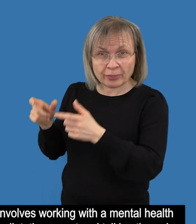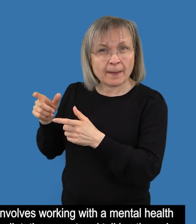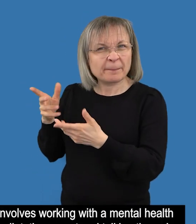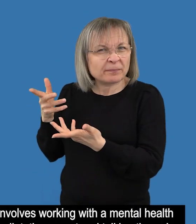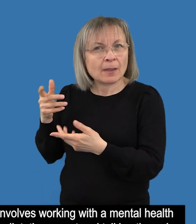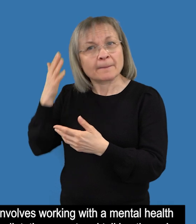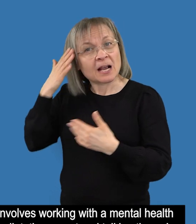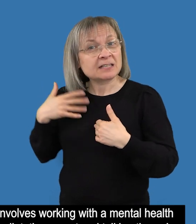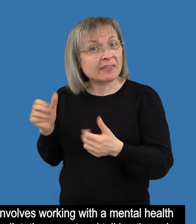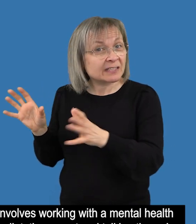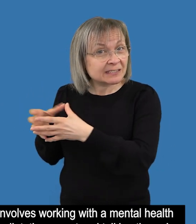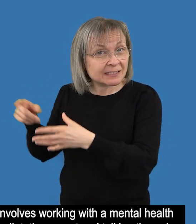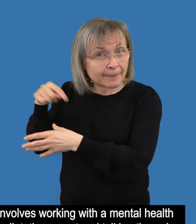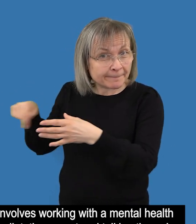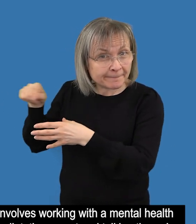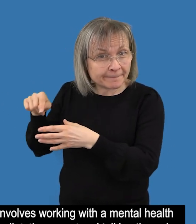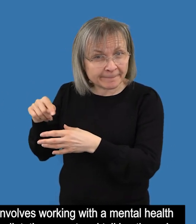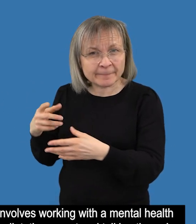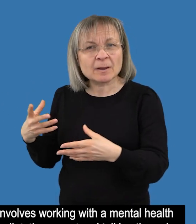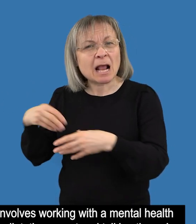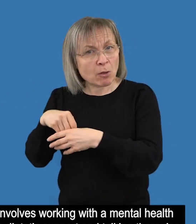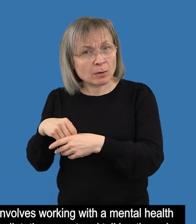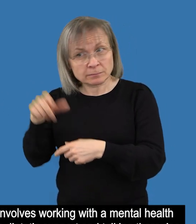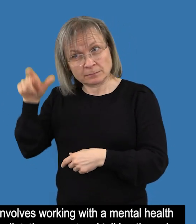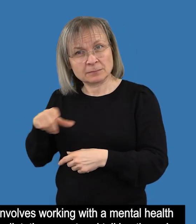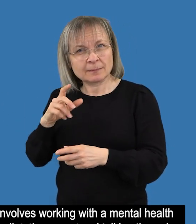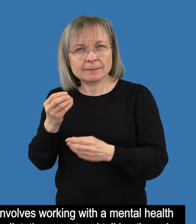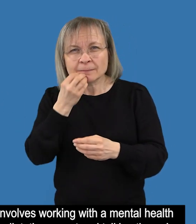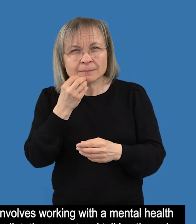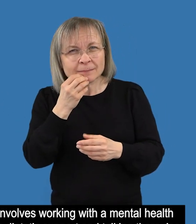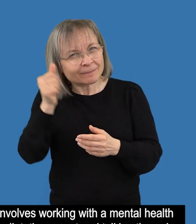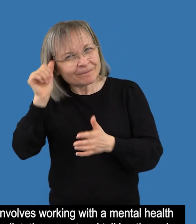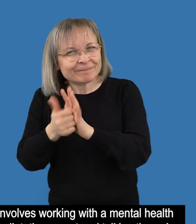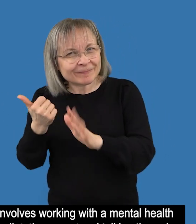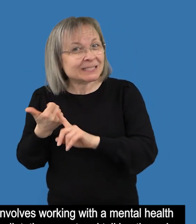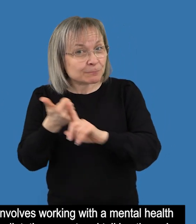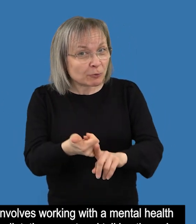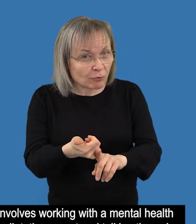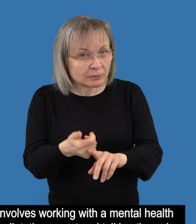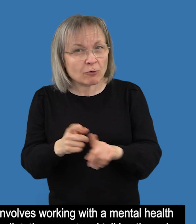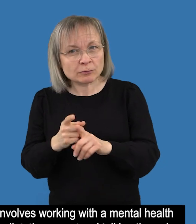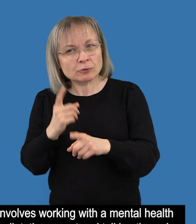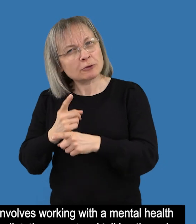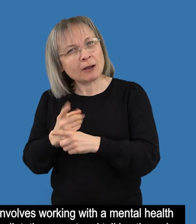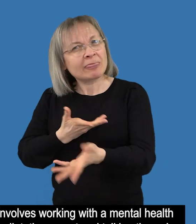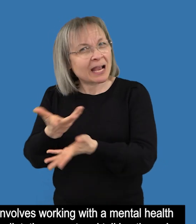Recovery usually involves working with a mental health team and will include dietetic support and talking therapies.